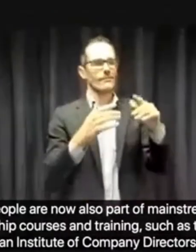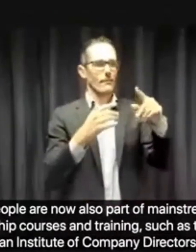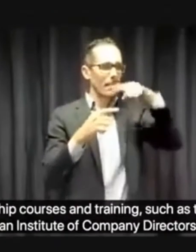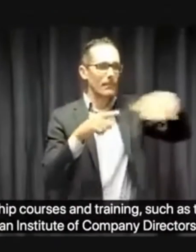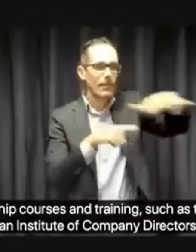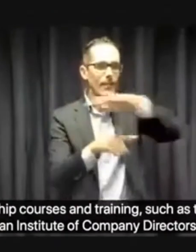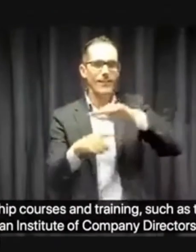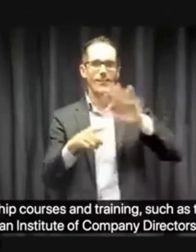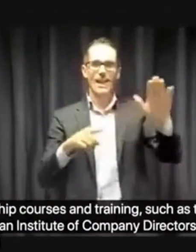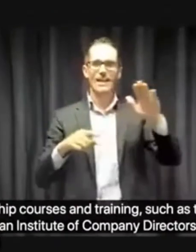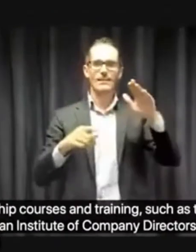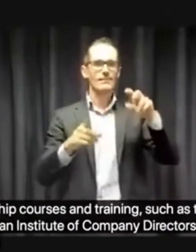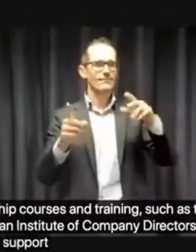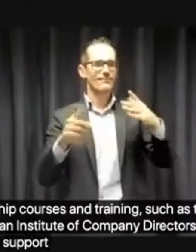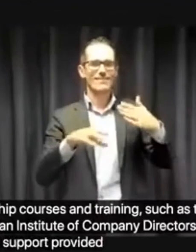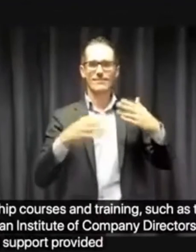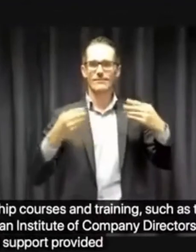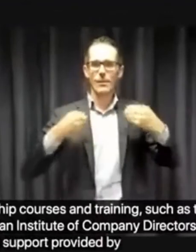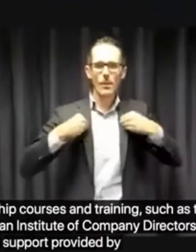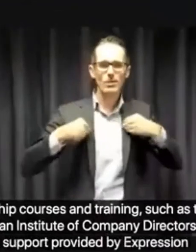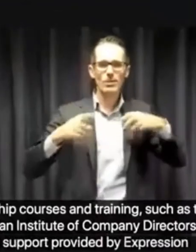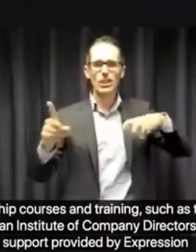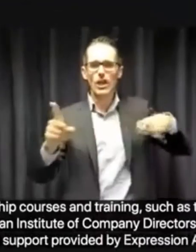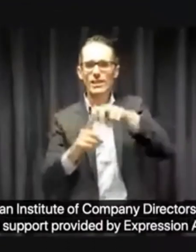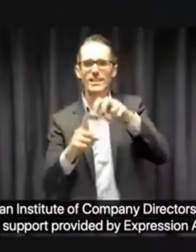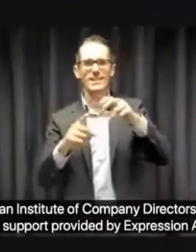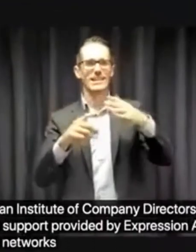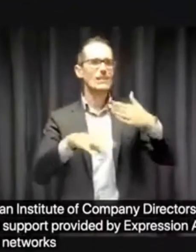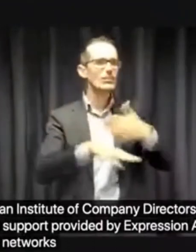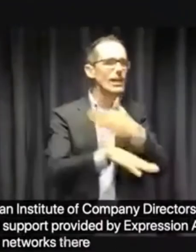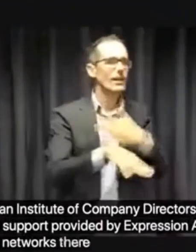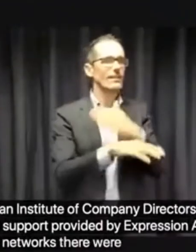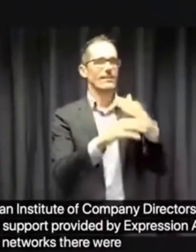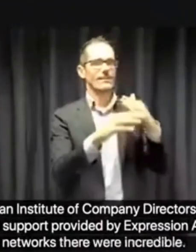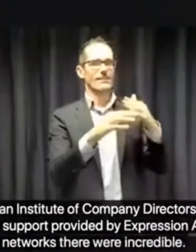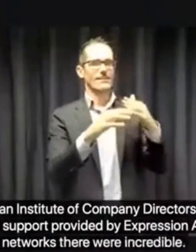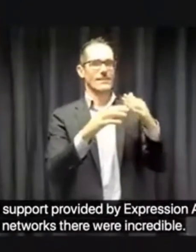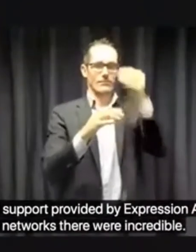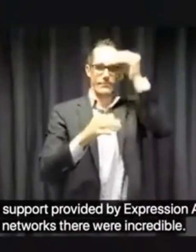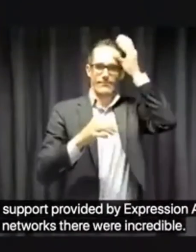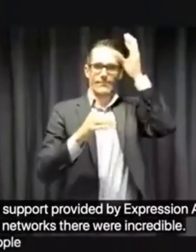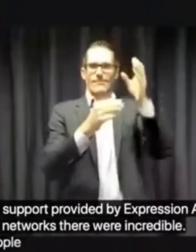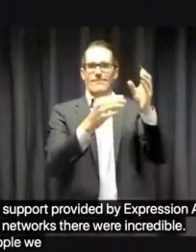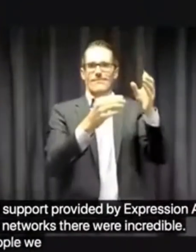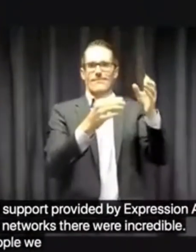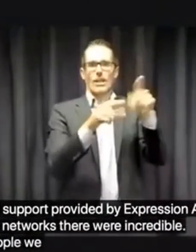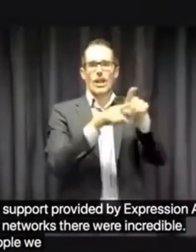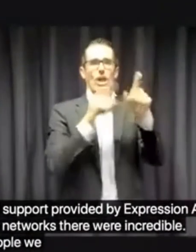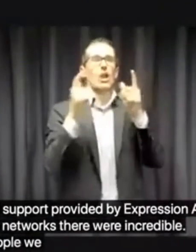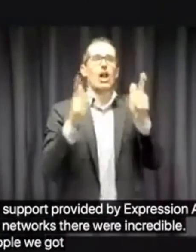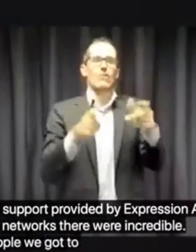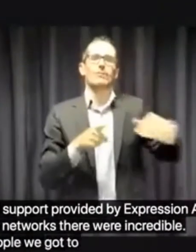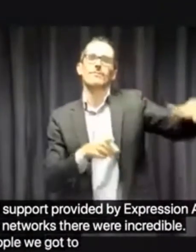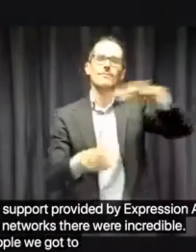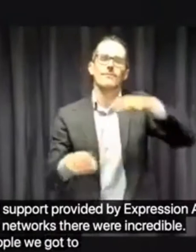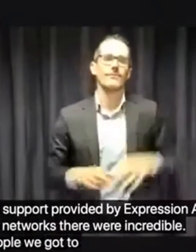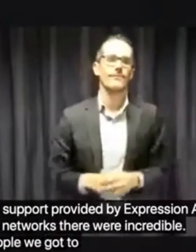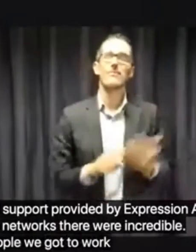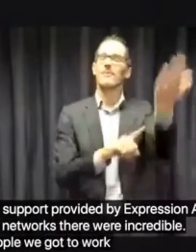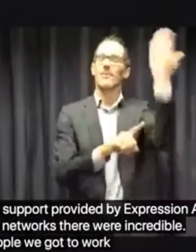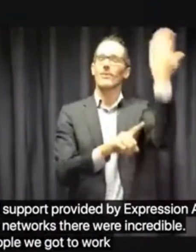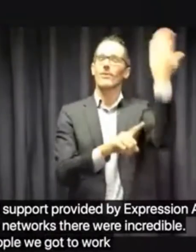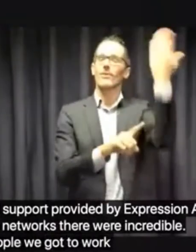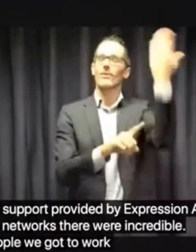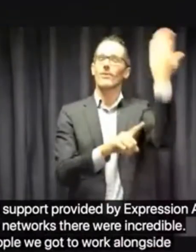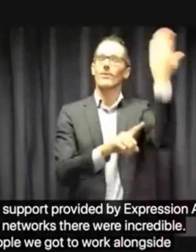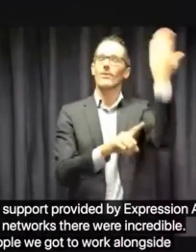And the networks there were incredible. The people we got to work alongside with, their business journey, their careers, the knowledge they shared, we learned